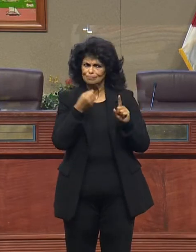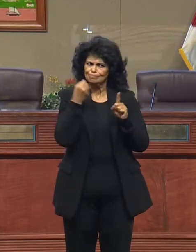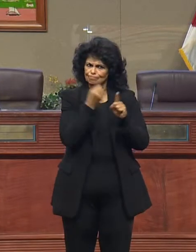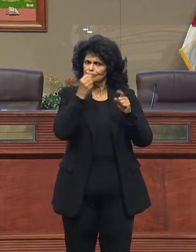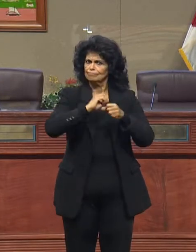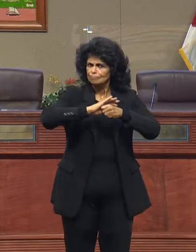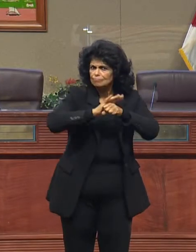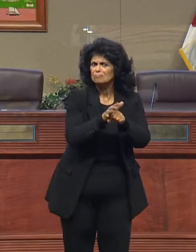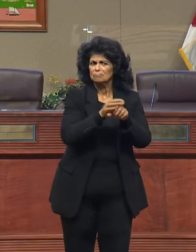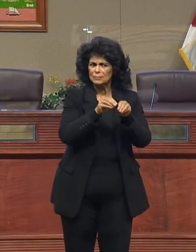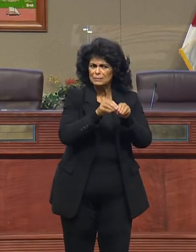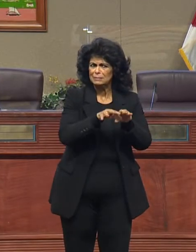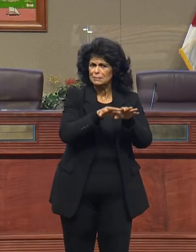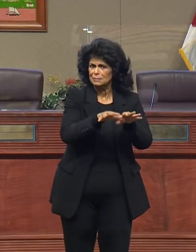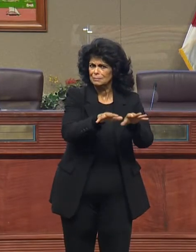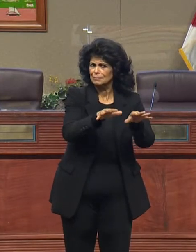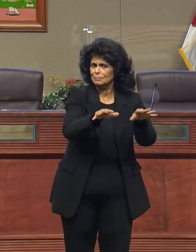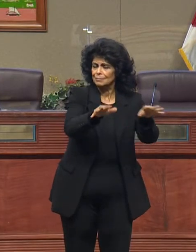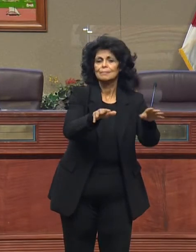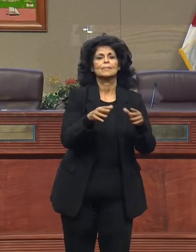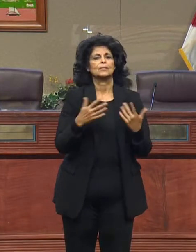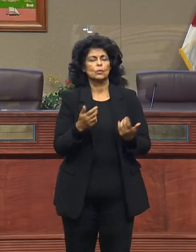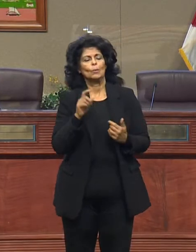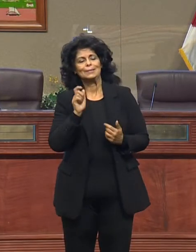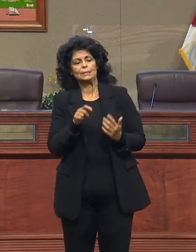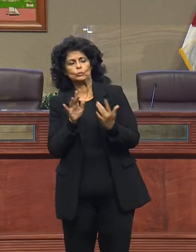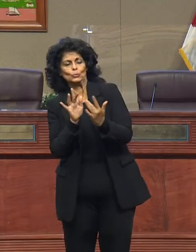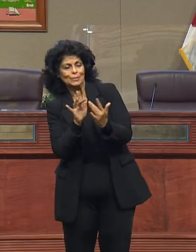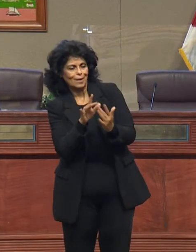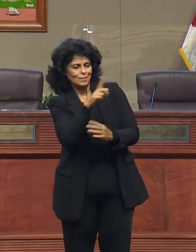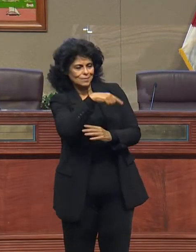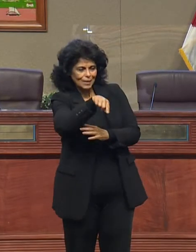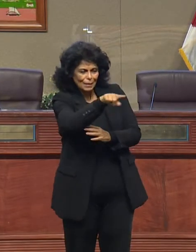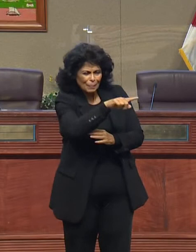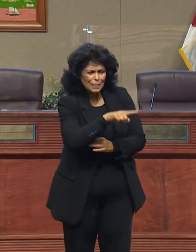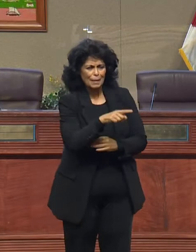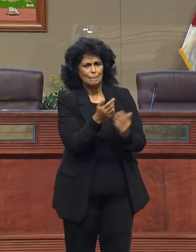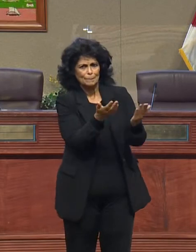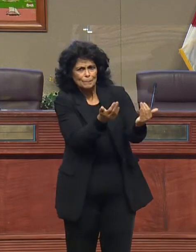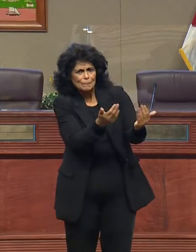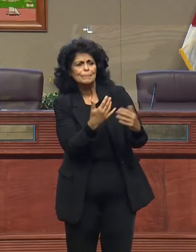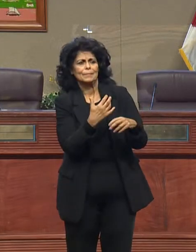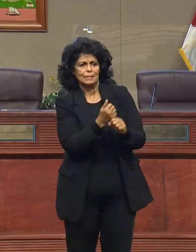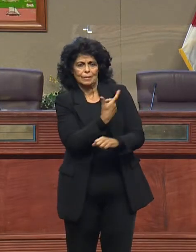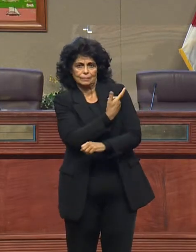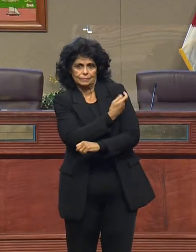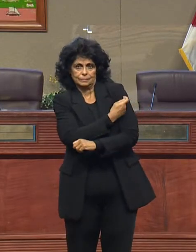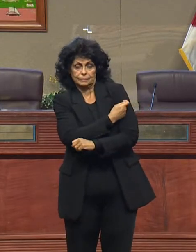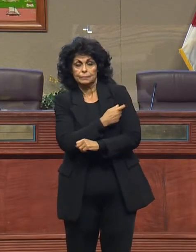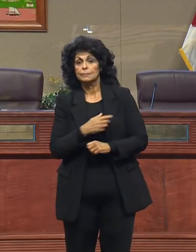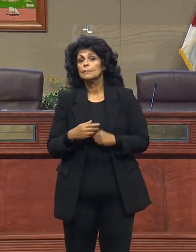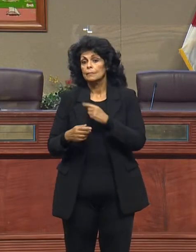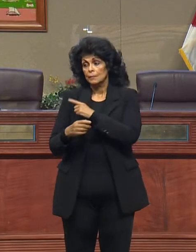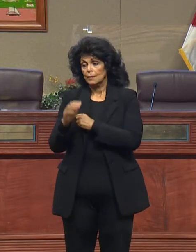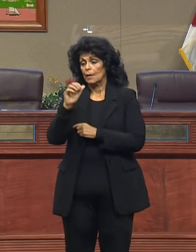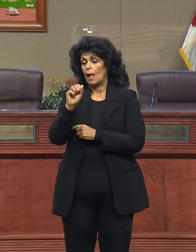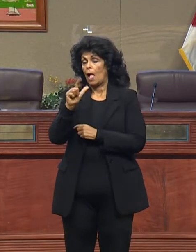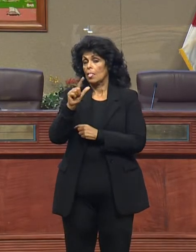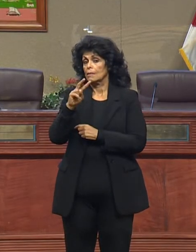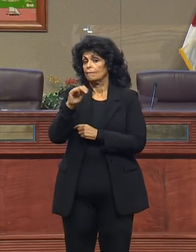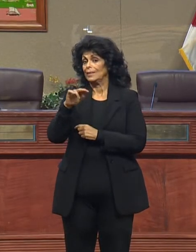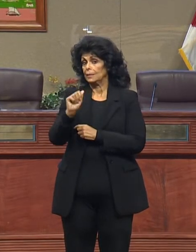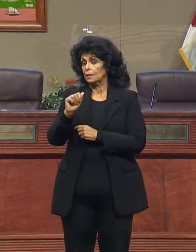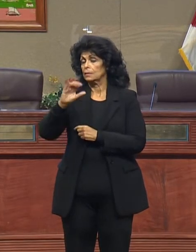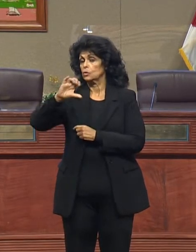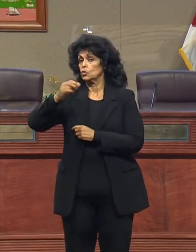working within the outreach for this group is essential. Ms. Alvina Shu will likely talk more